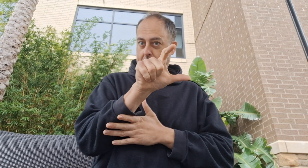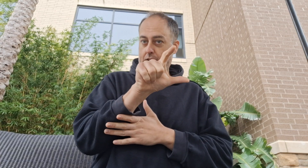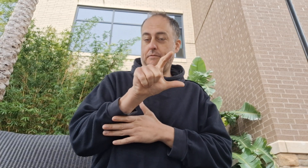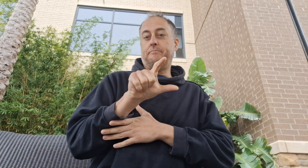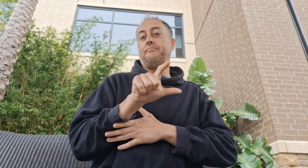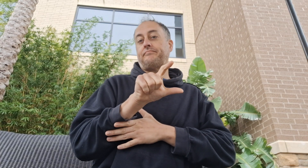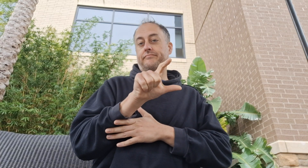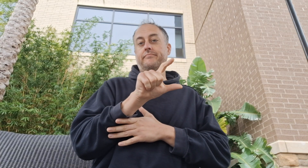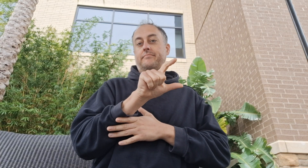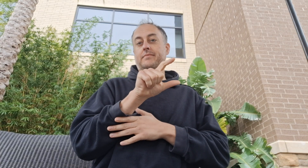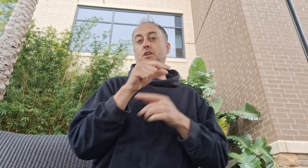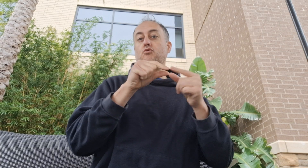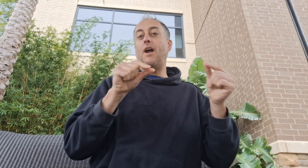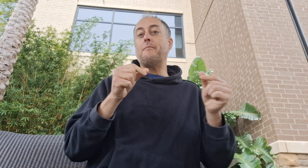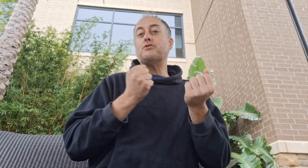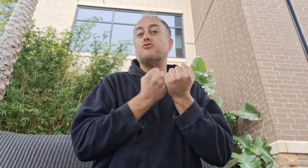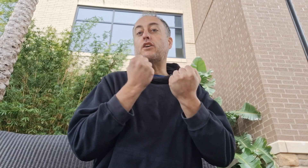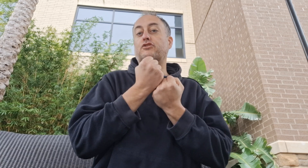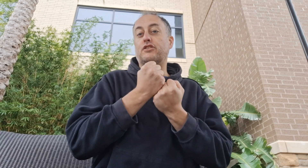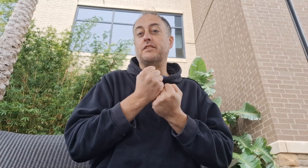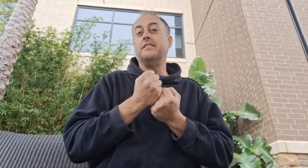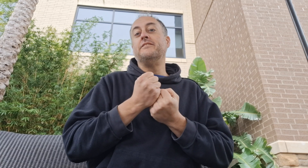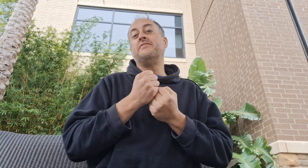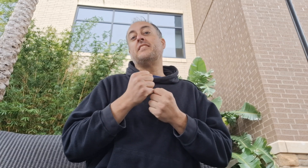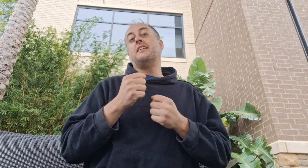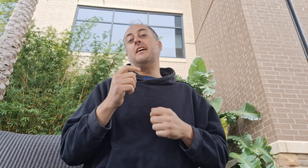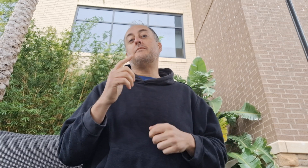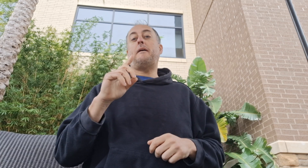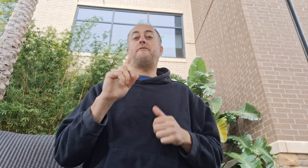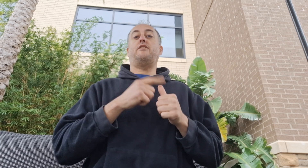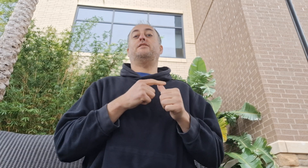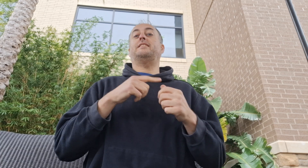ASL grammar structure. That's my first